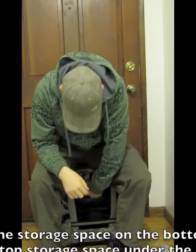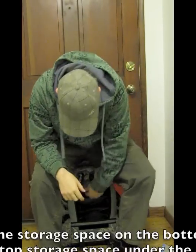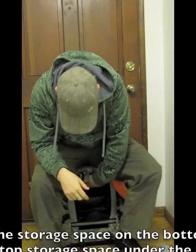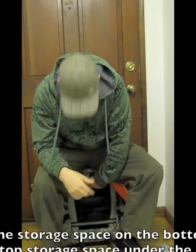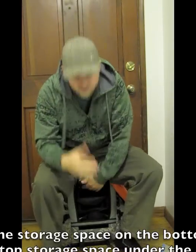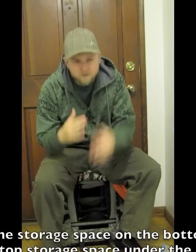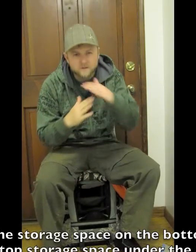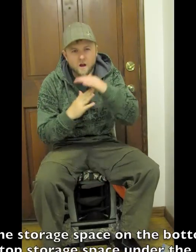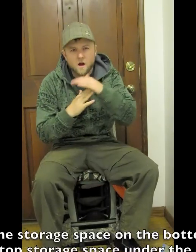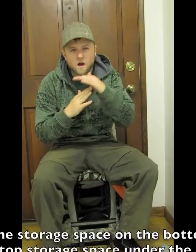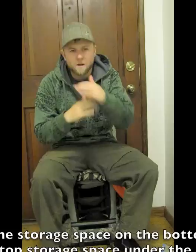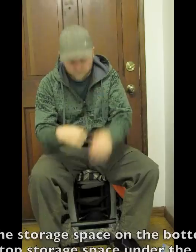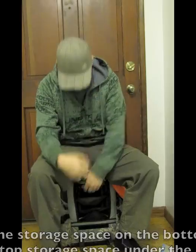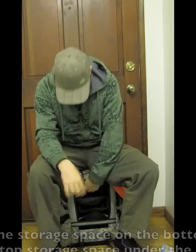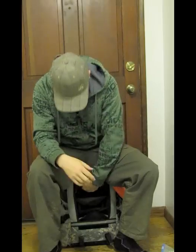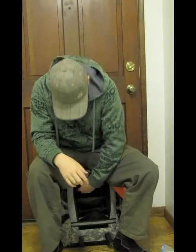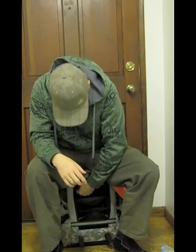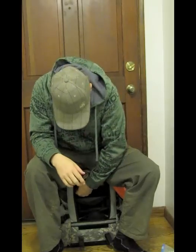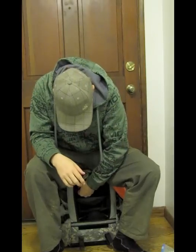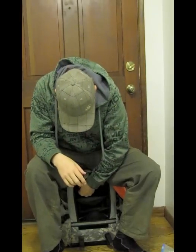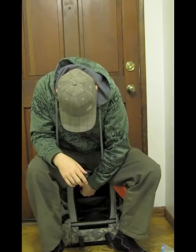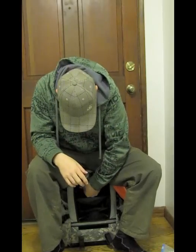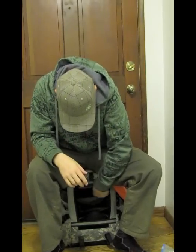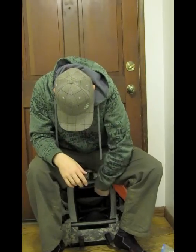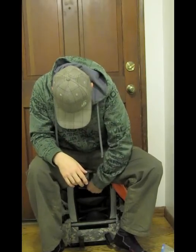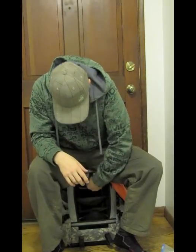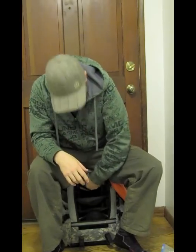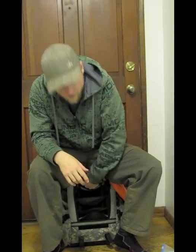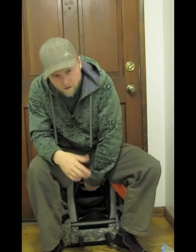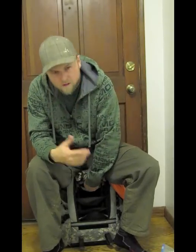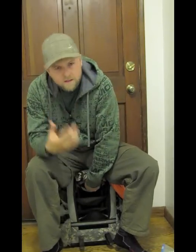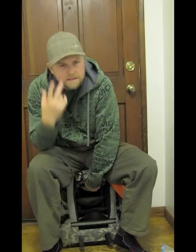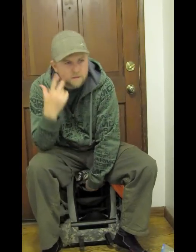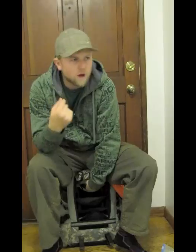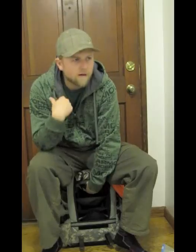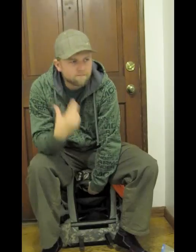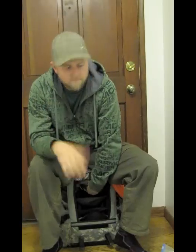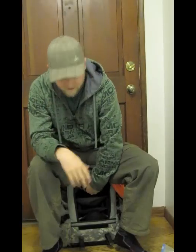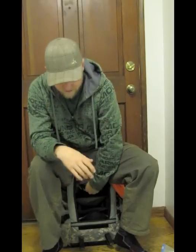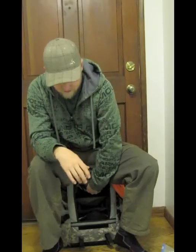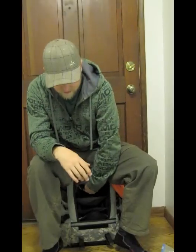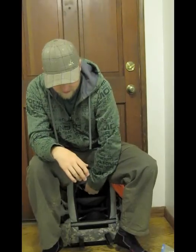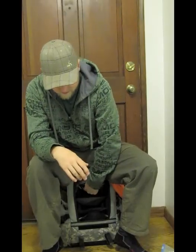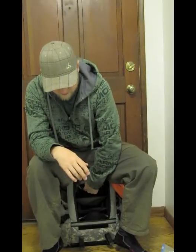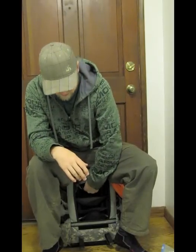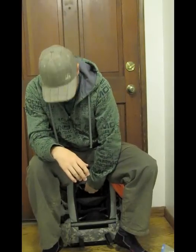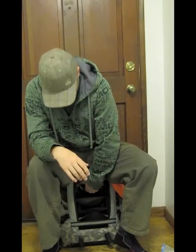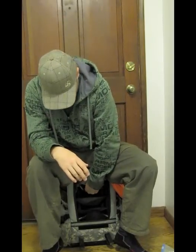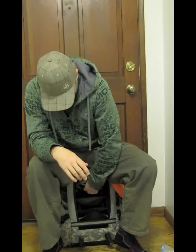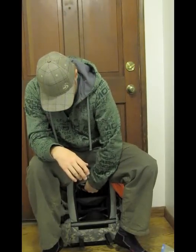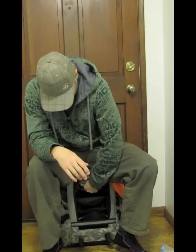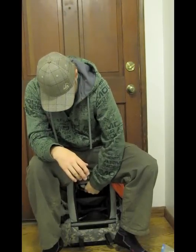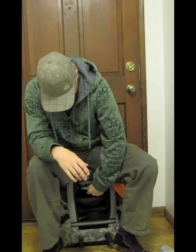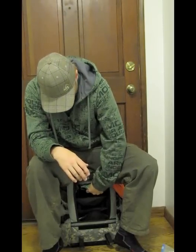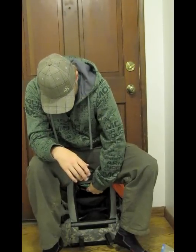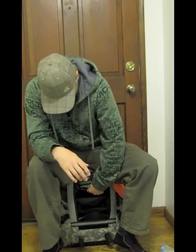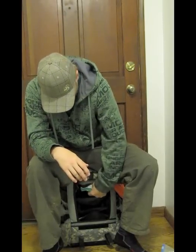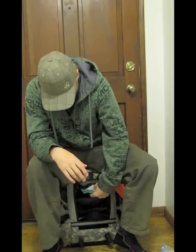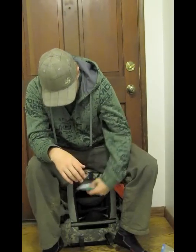We've fallen under subtle siege. The days are gone.